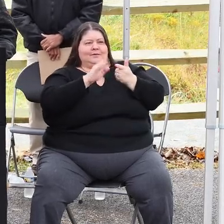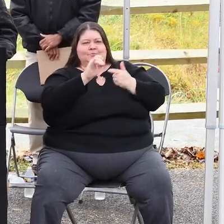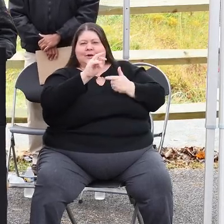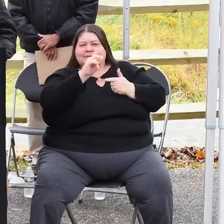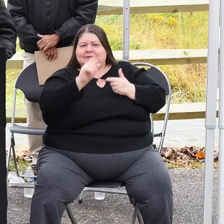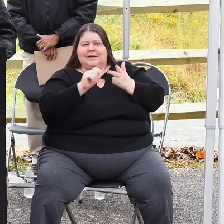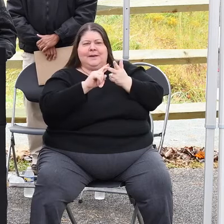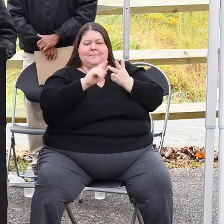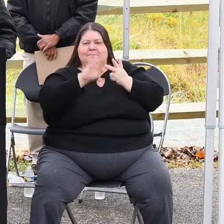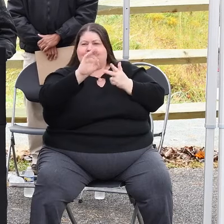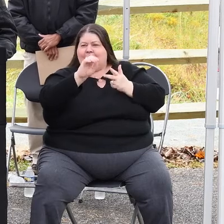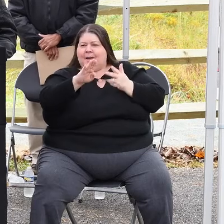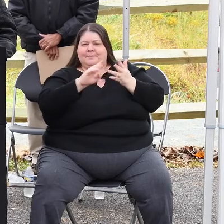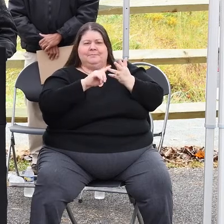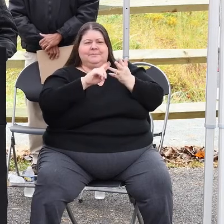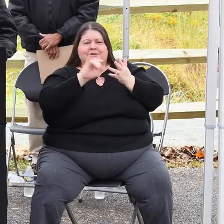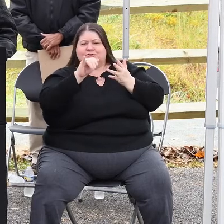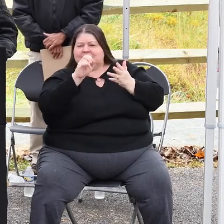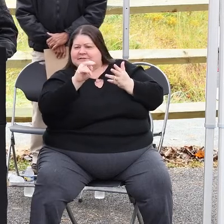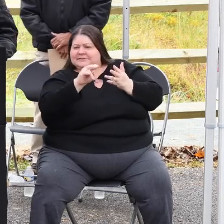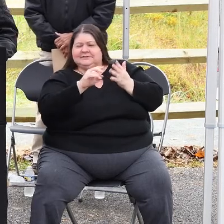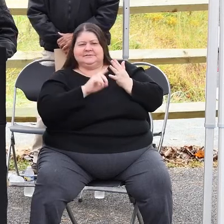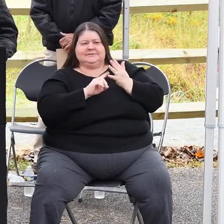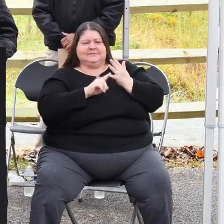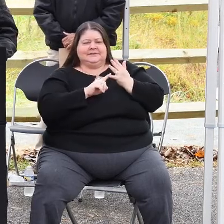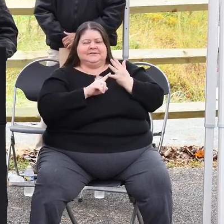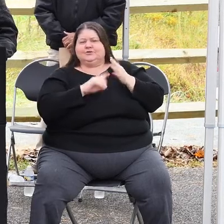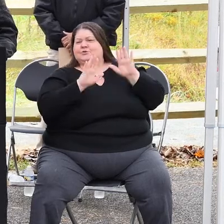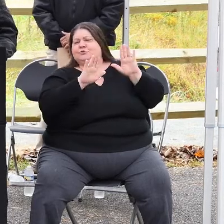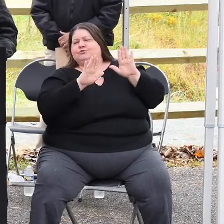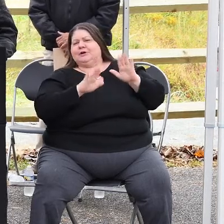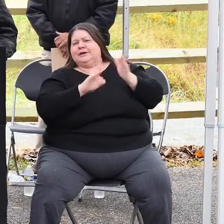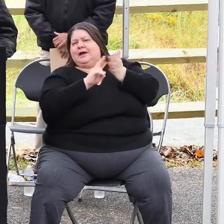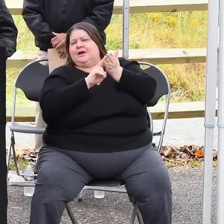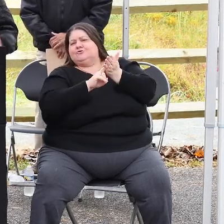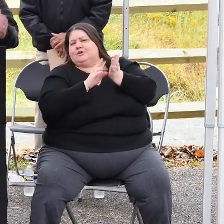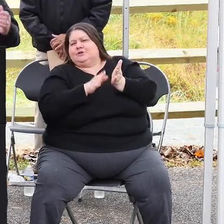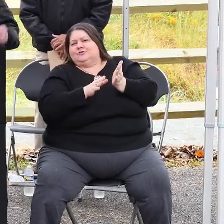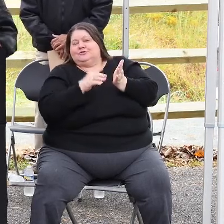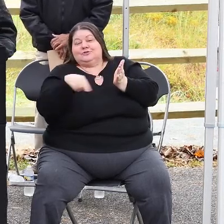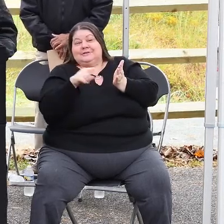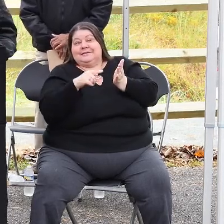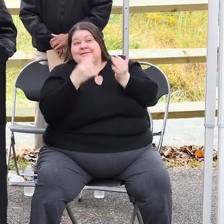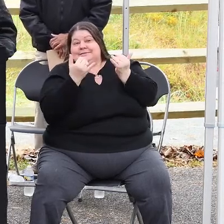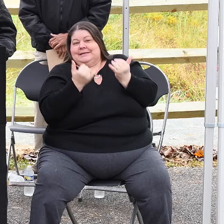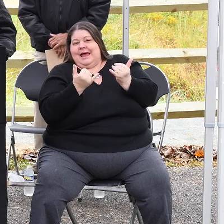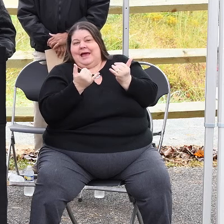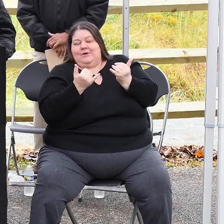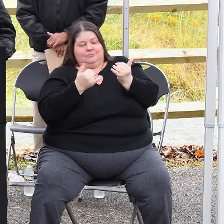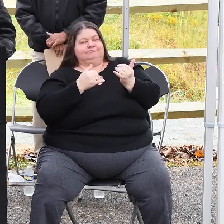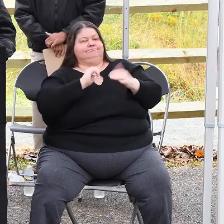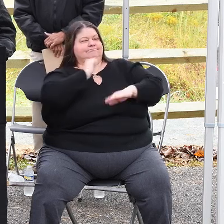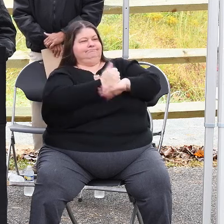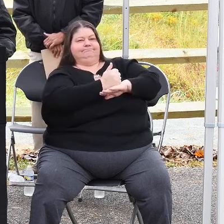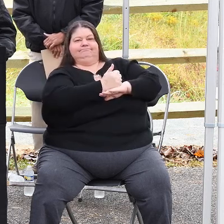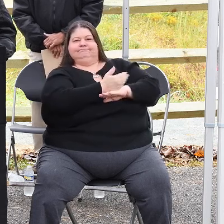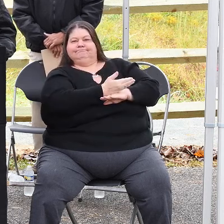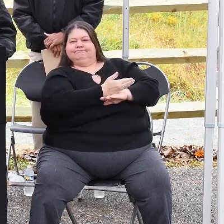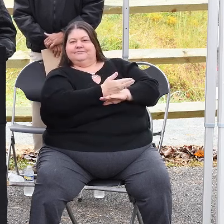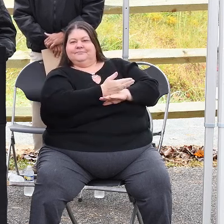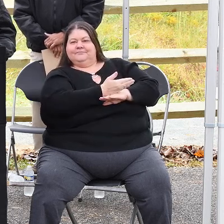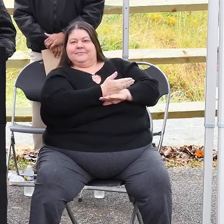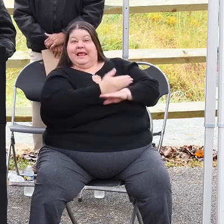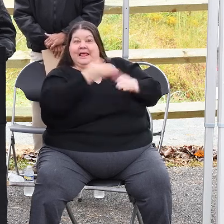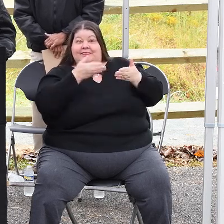Bob, Jason, some great contractors. This is now a reality. It's a